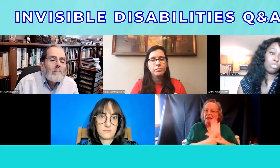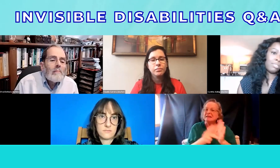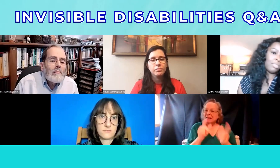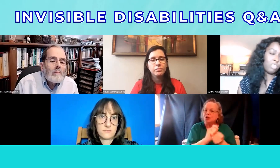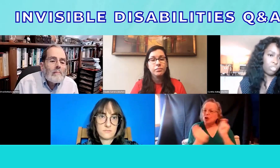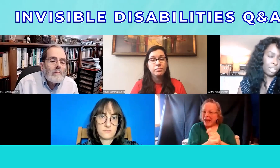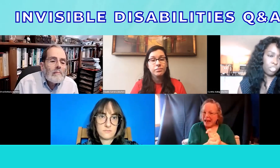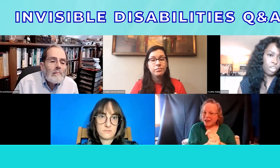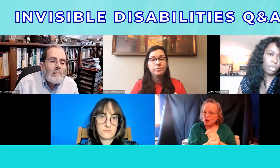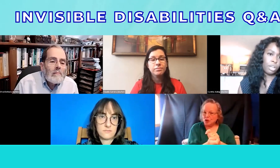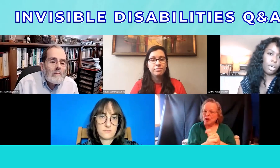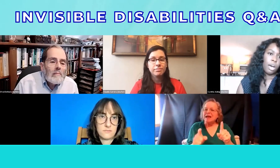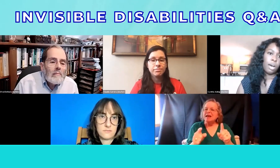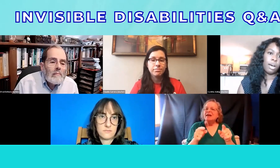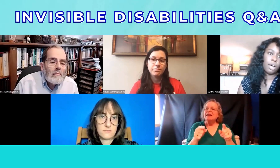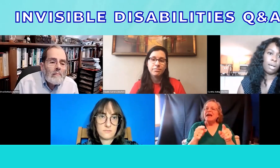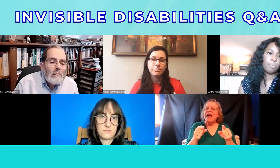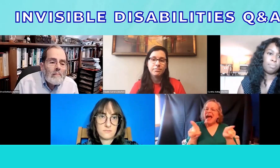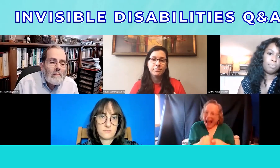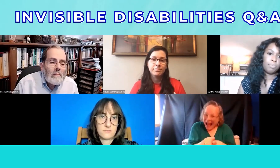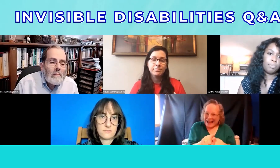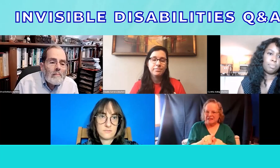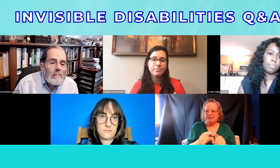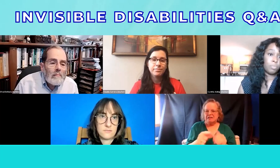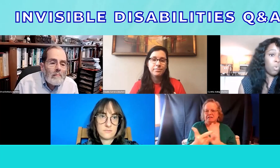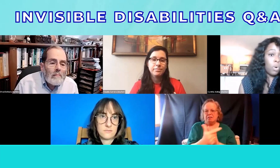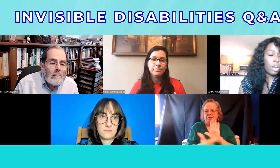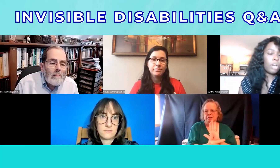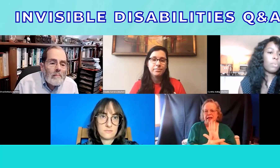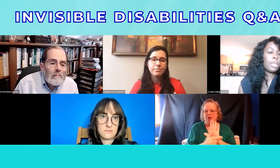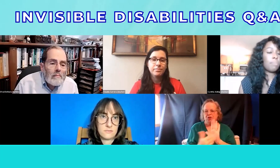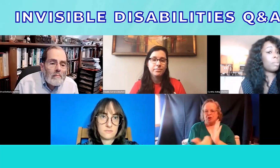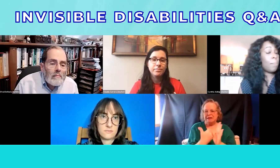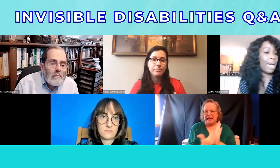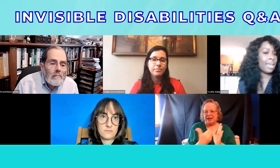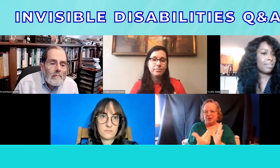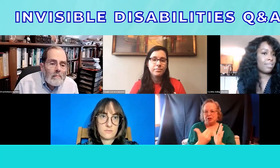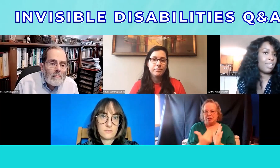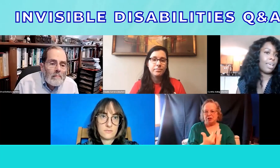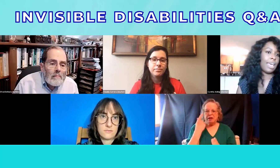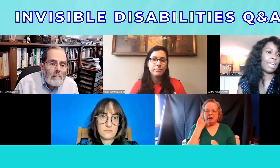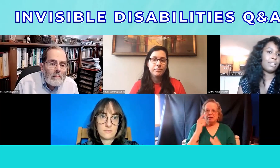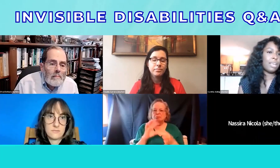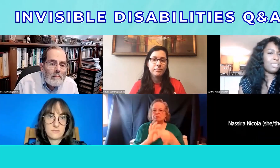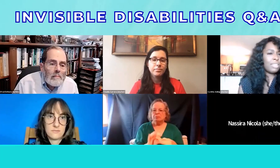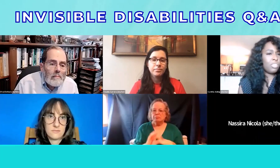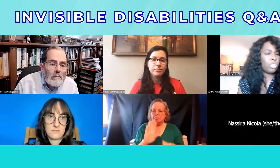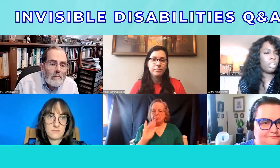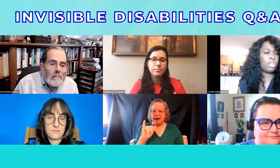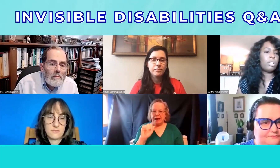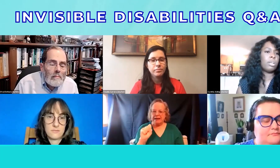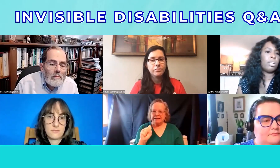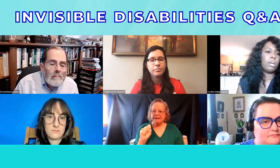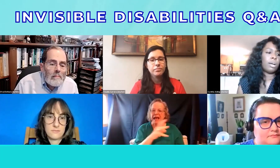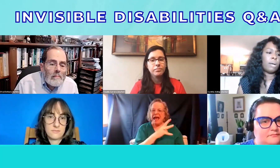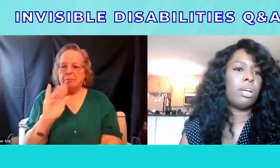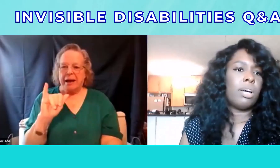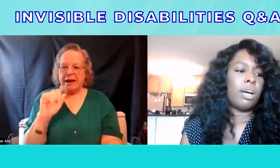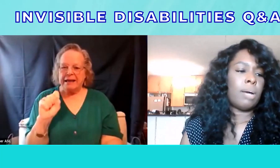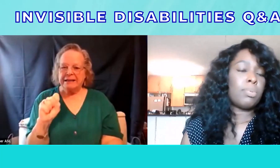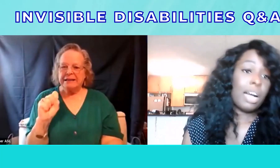are, and don't know what they do to you and how they affect your life.